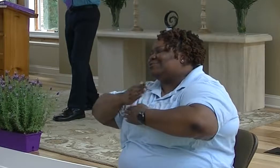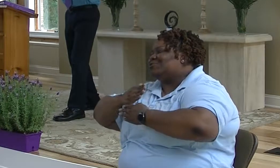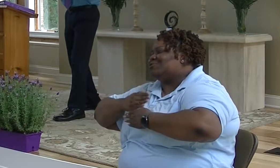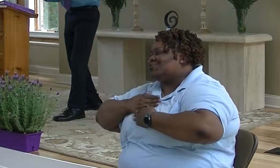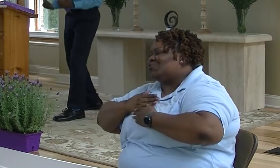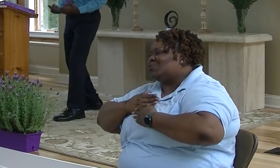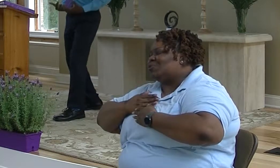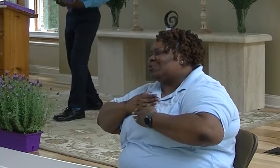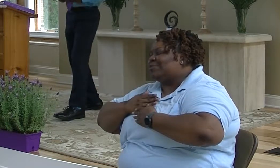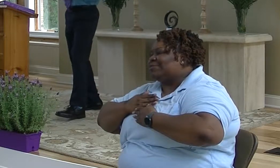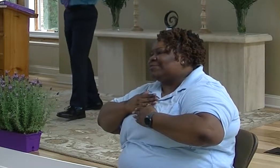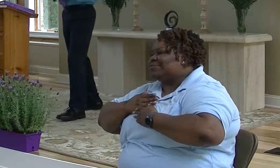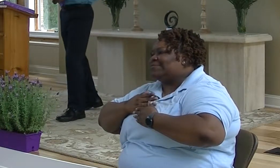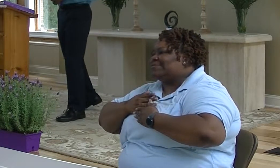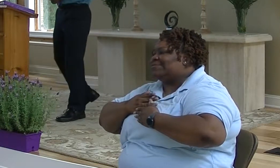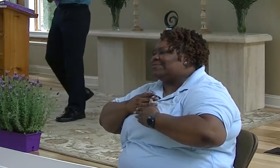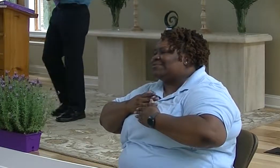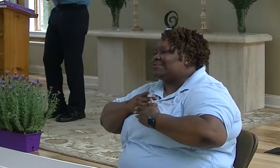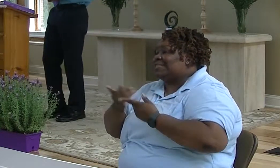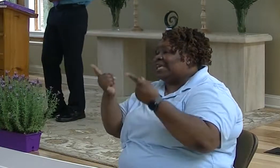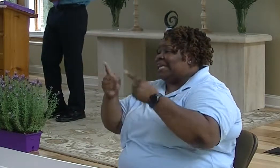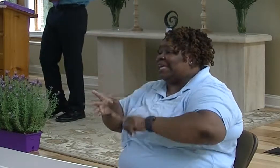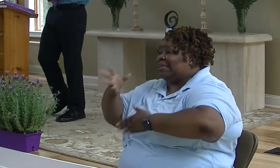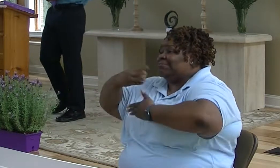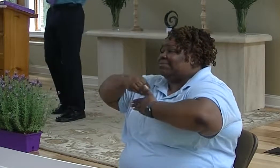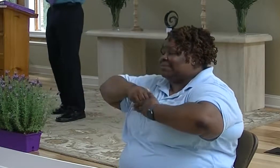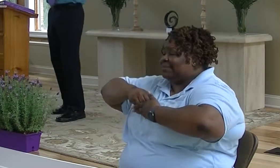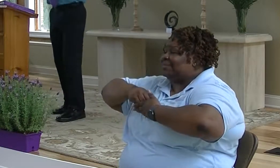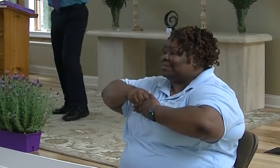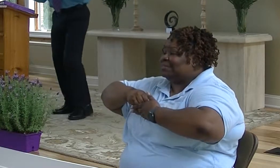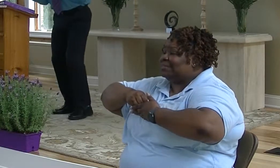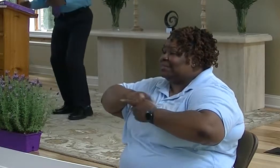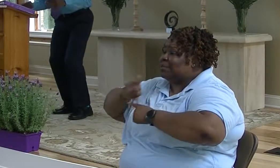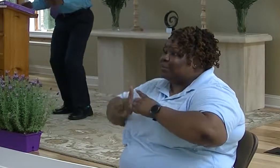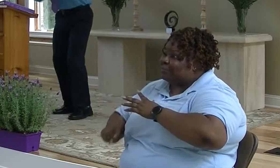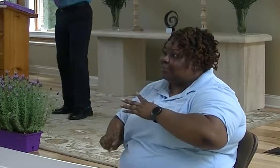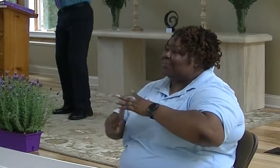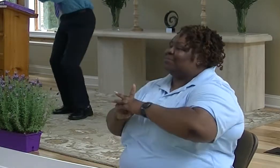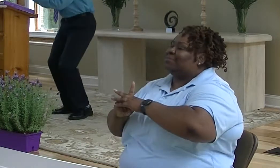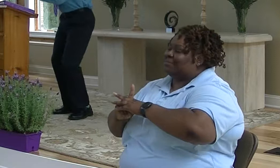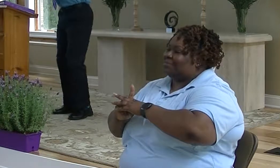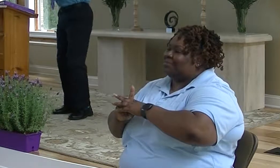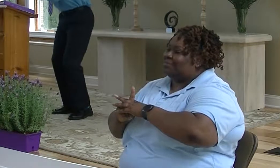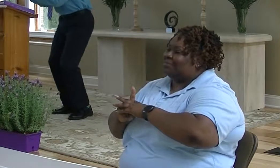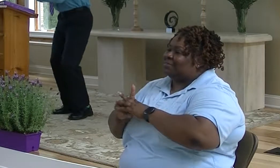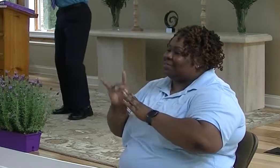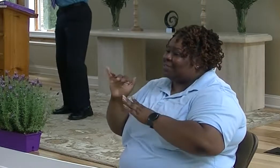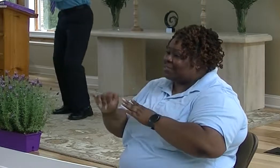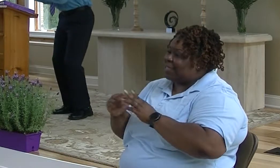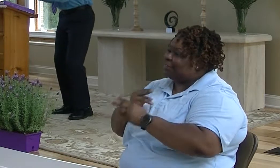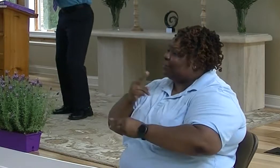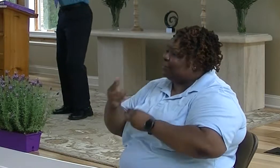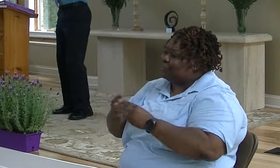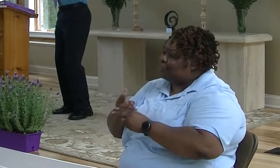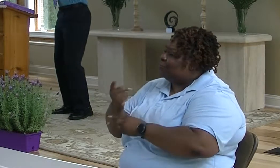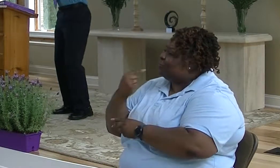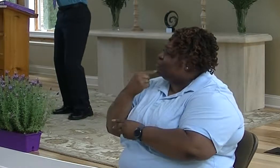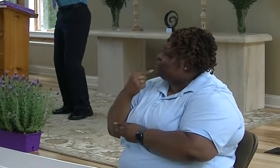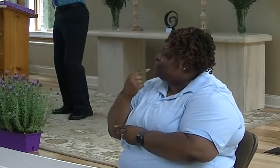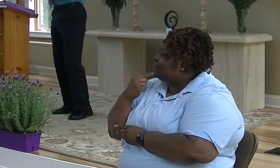joy-filled that flows up within you. When it shows up, that is the universe